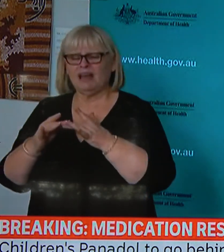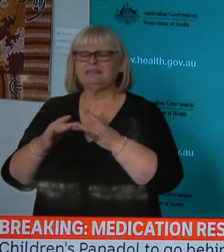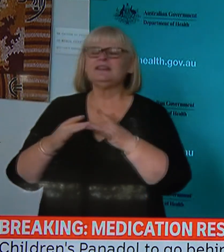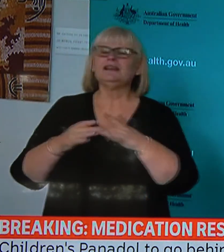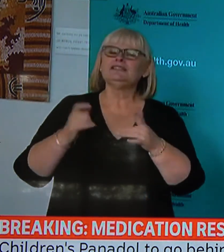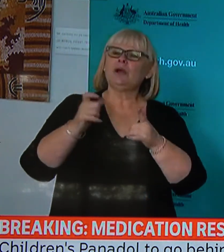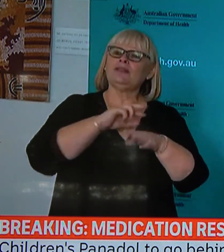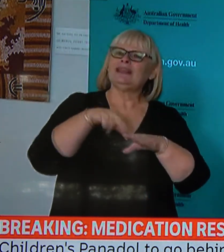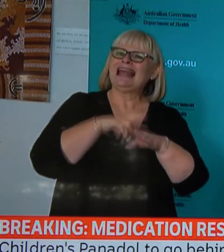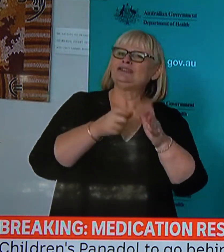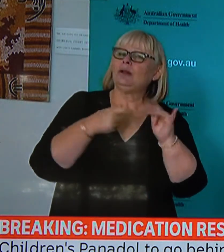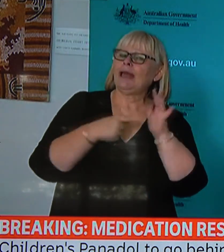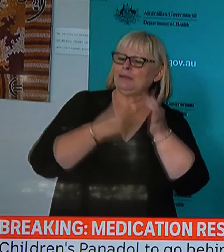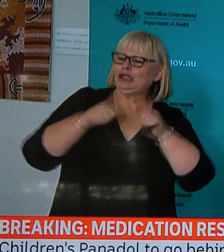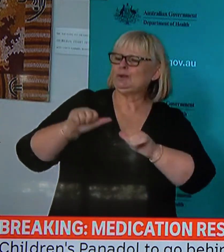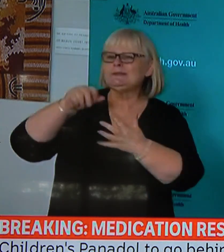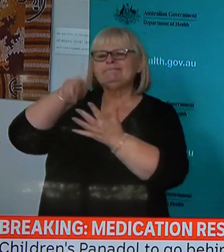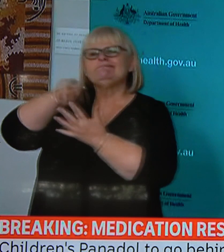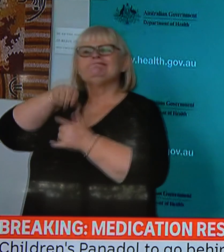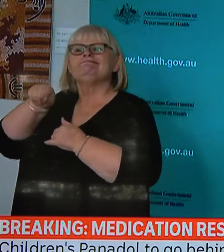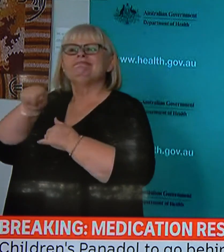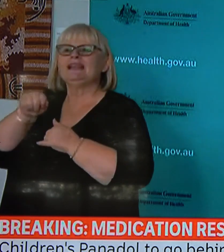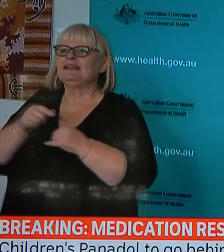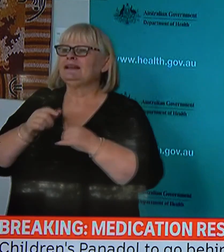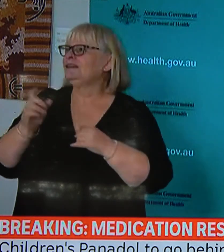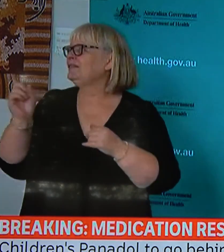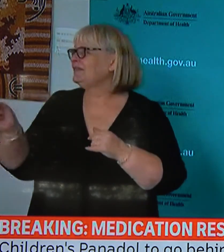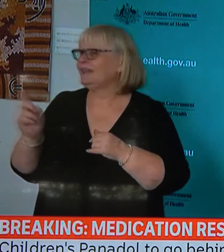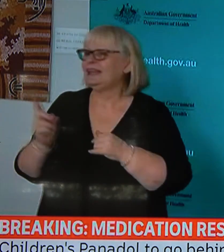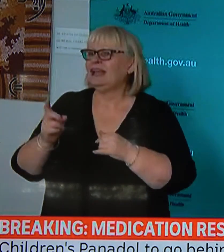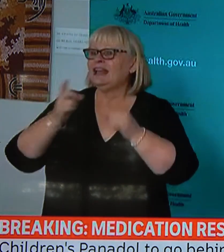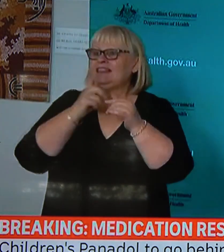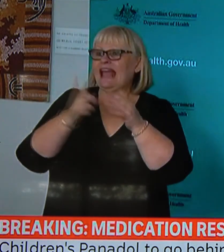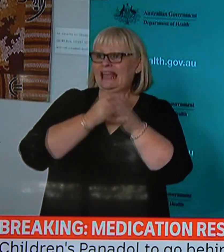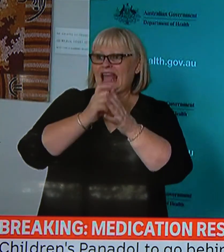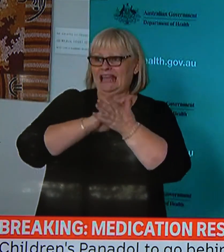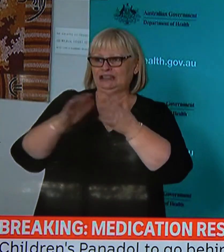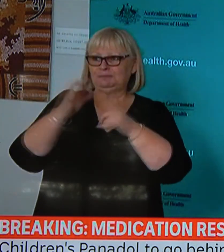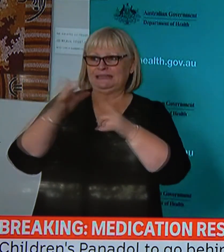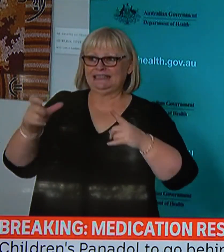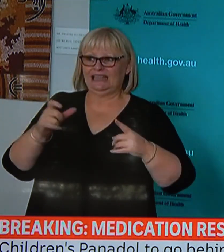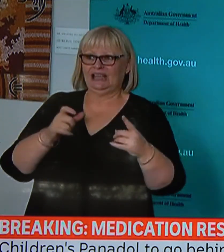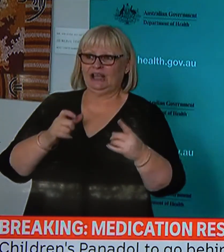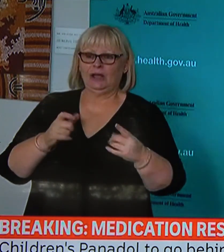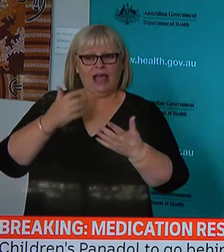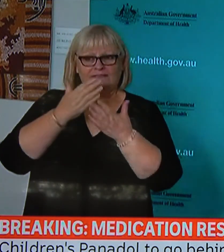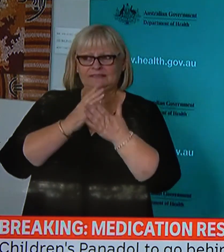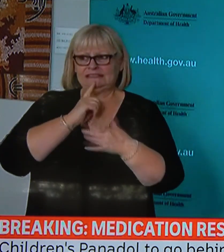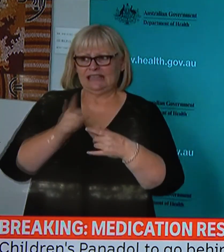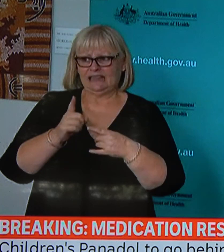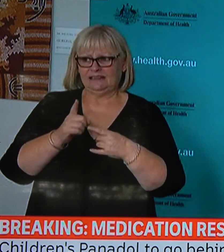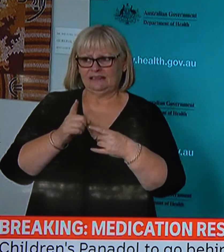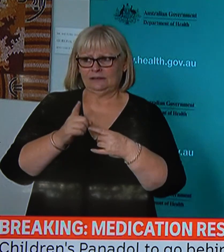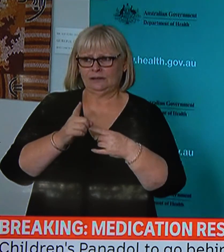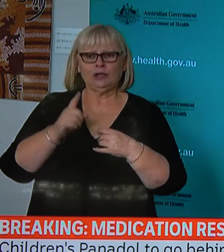Cabinet discussions is also on the website. I encourage everyone to read it. Has the AHPPC proposed any further restrictions on the number of people? So they already